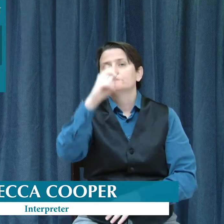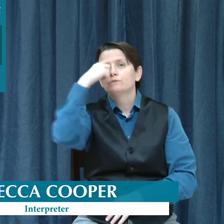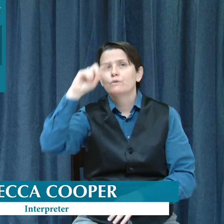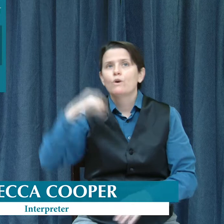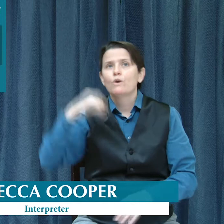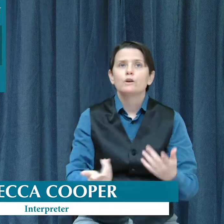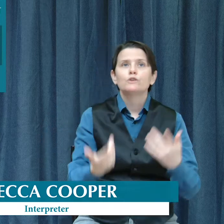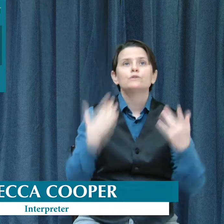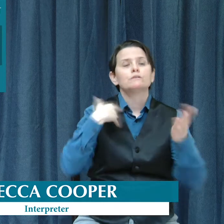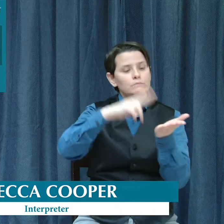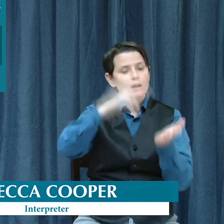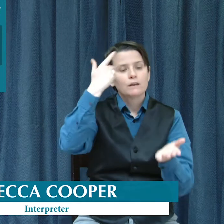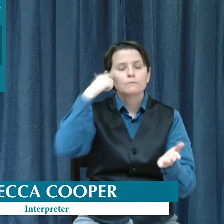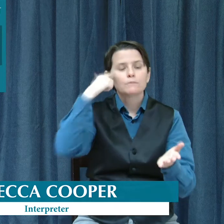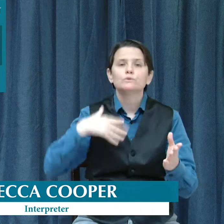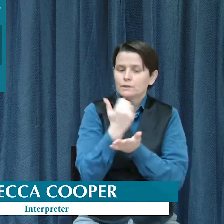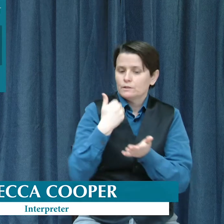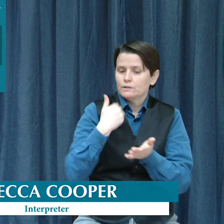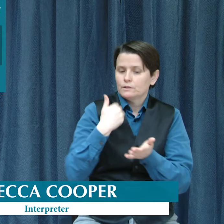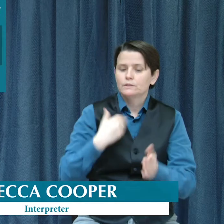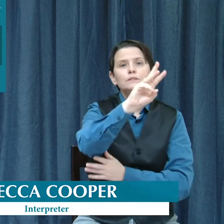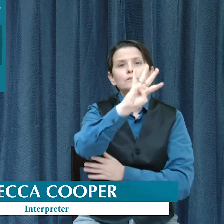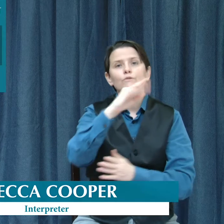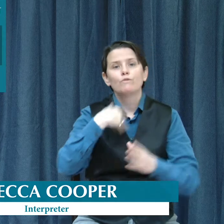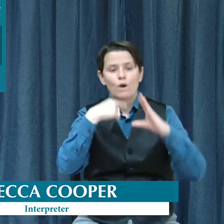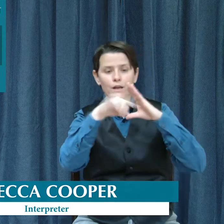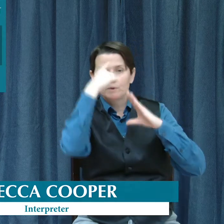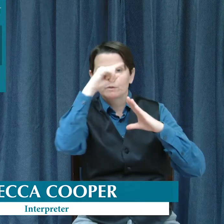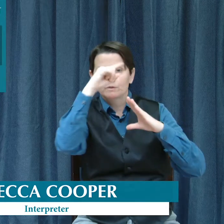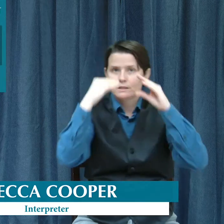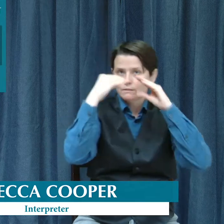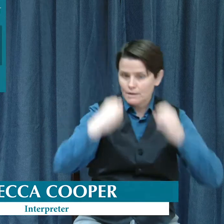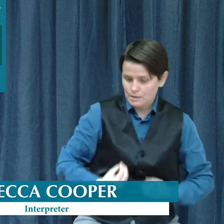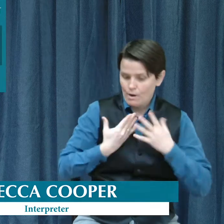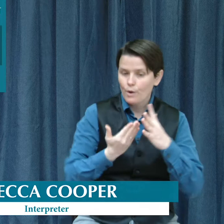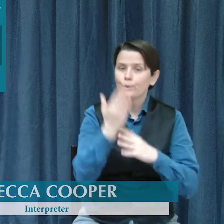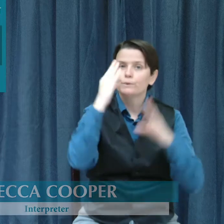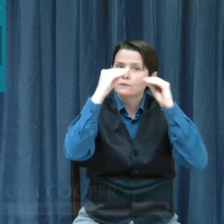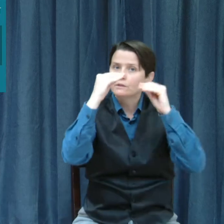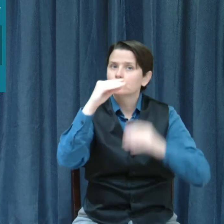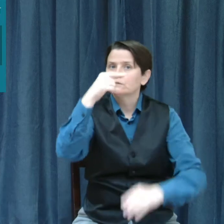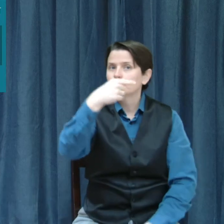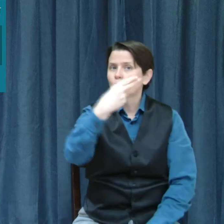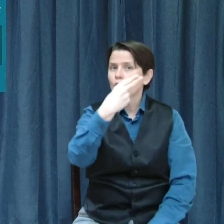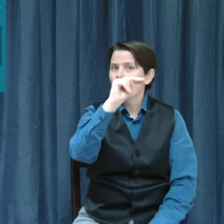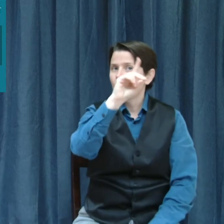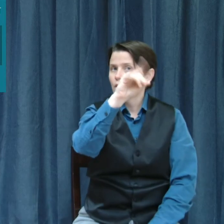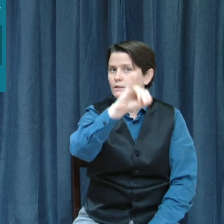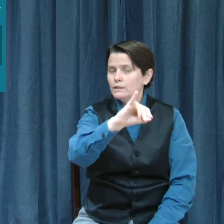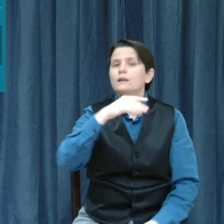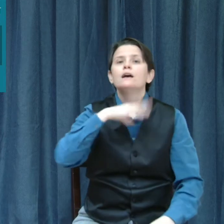emails inspired by the teachings of Mahatma Gandhi. Each email contains a quote from Gandhi, a reflection